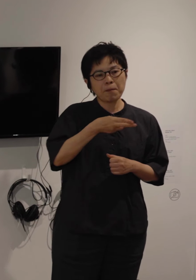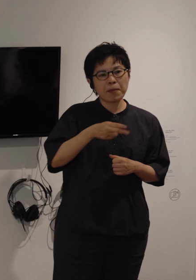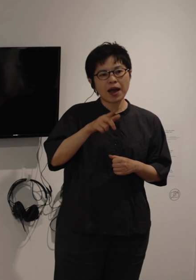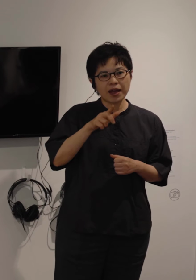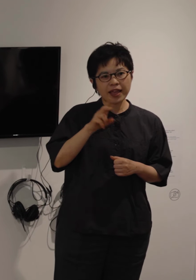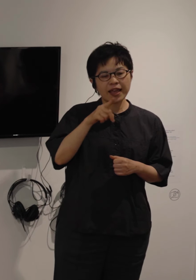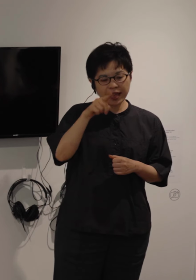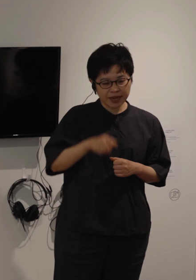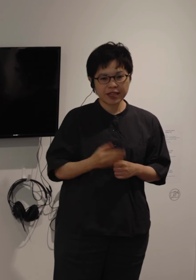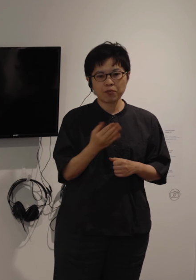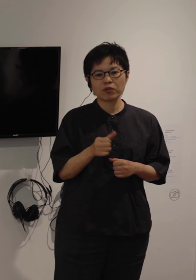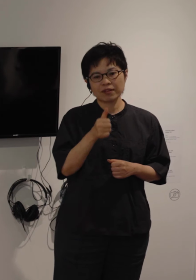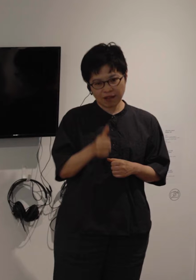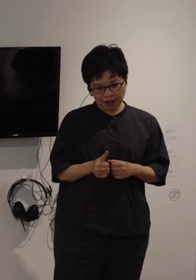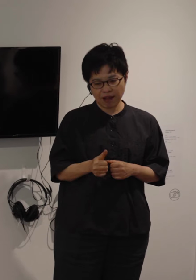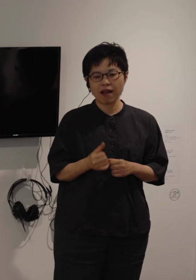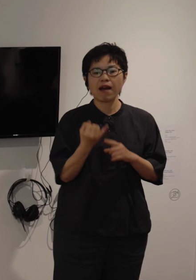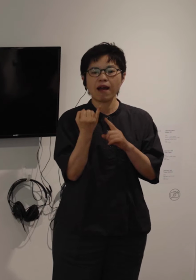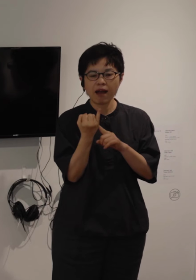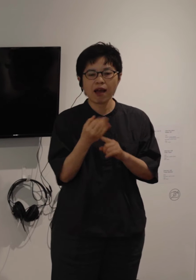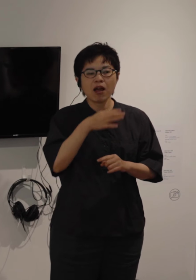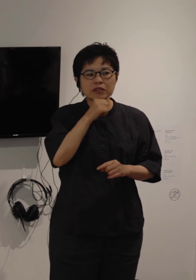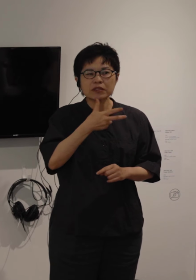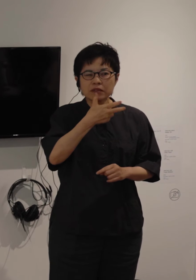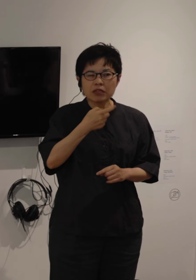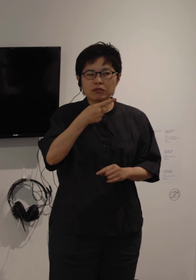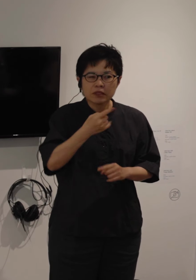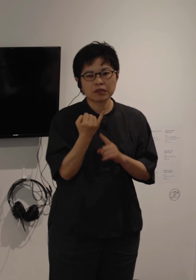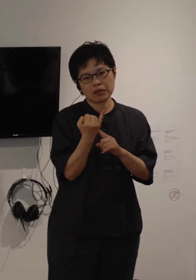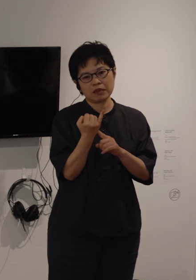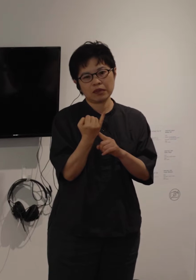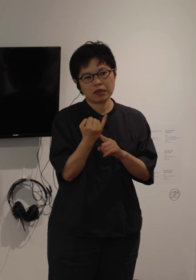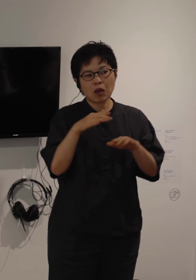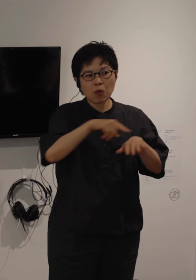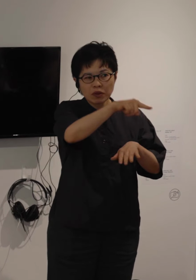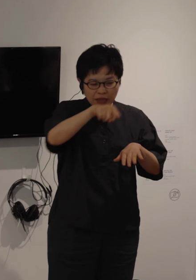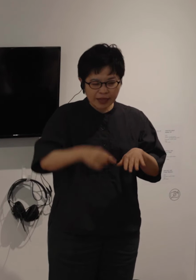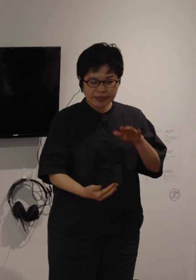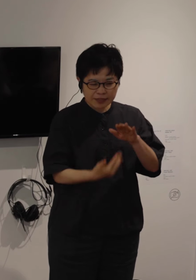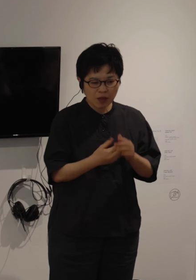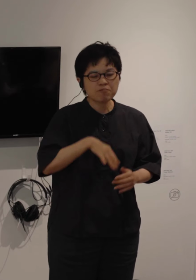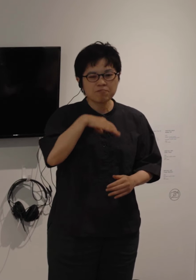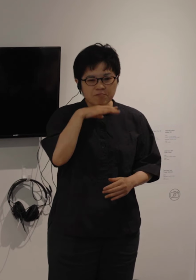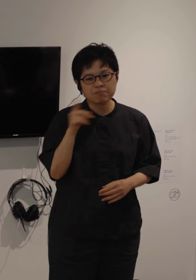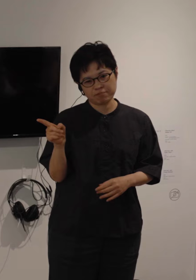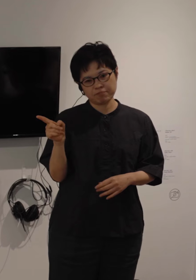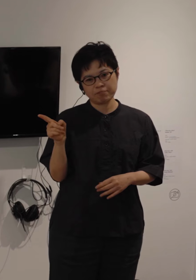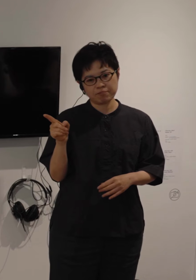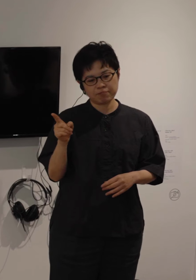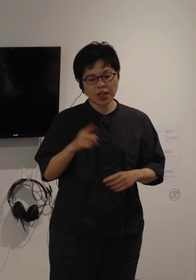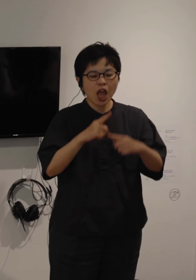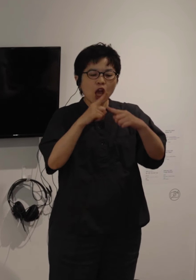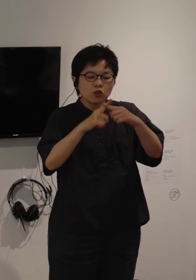artist in the exhibition. She's 71 years old, and in the exhibition we're showcasing her cross-stitch works, and she does